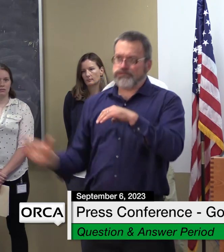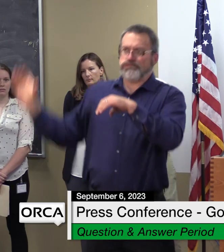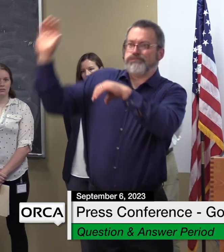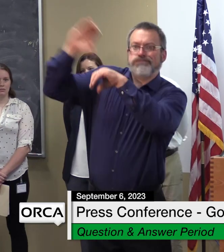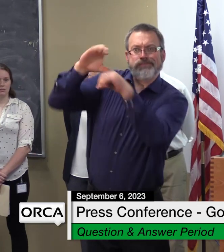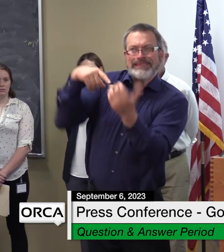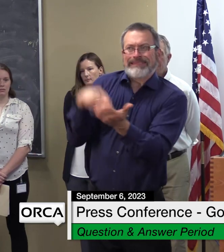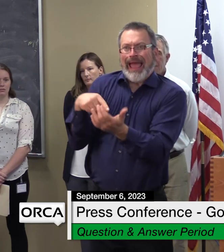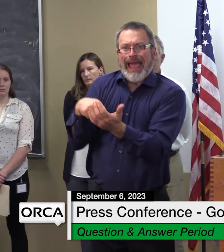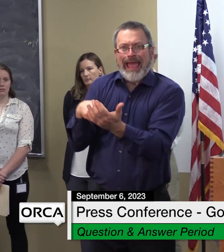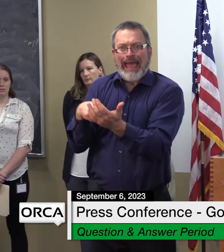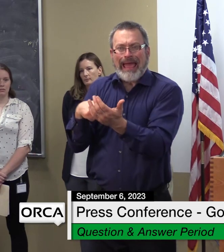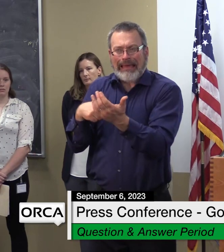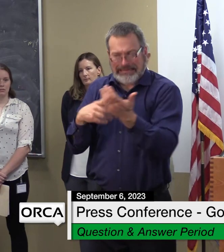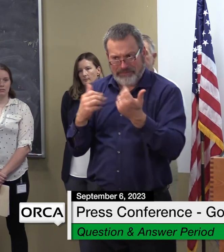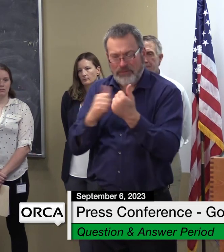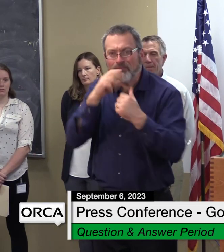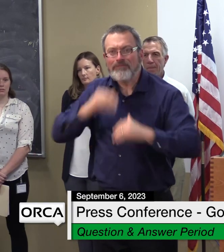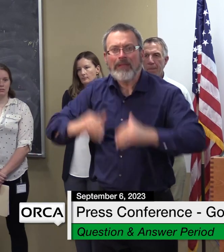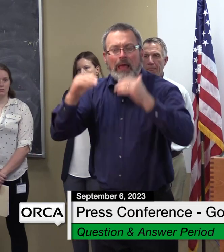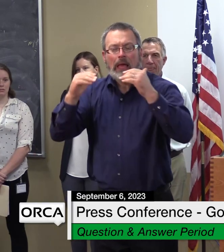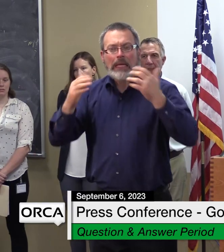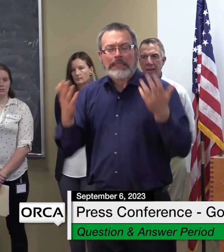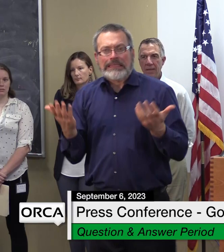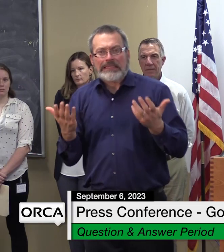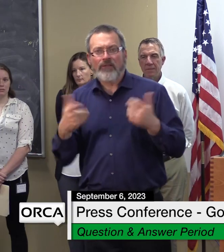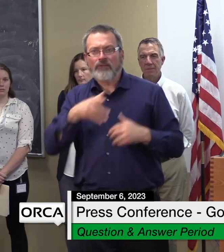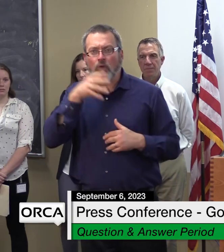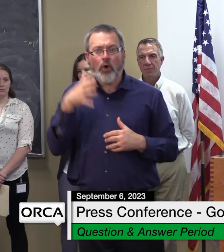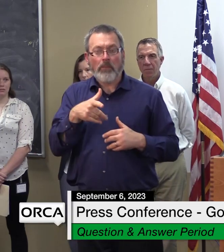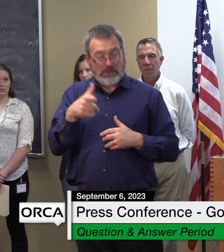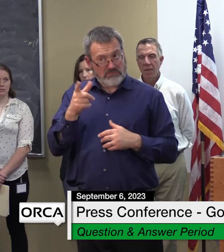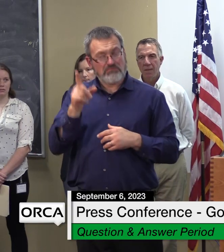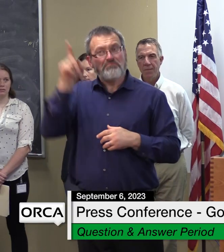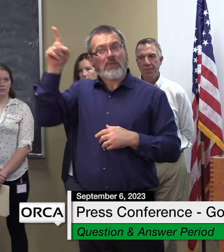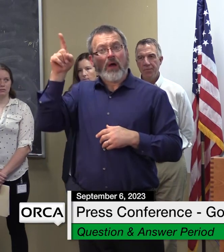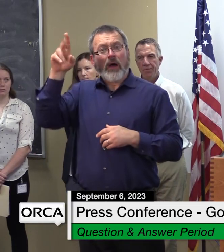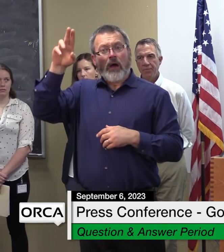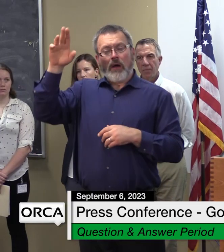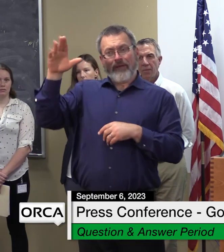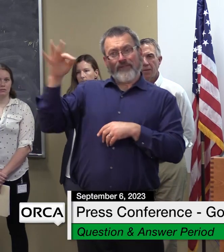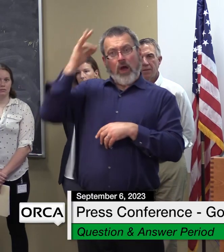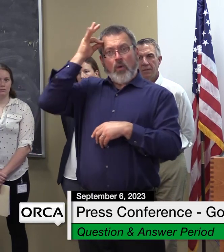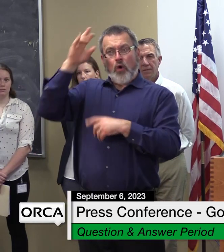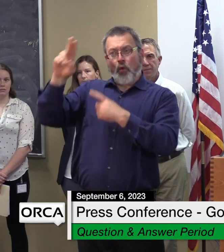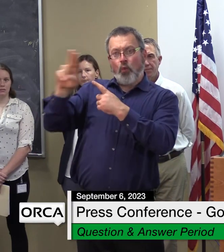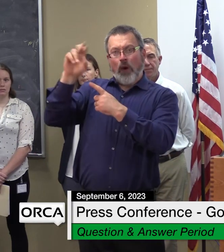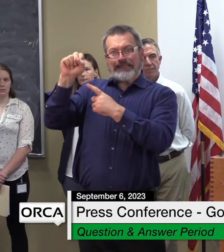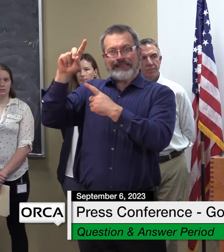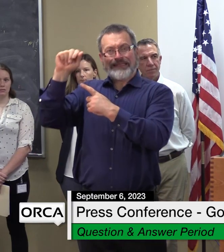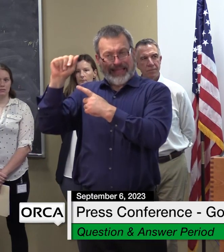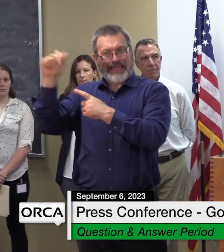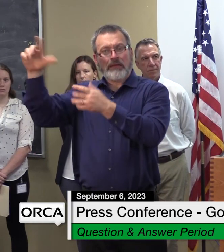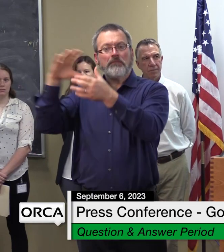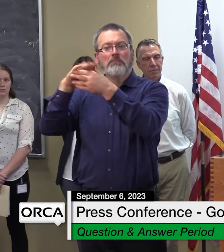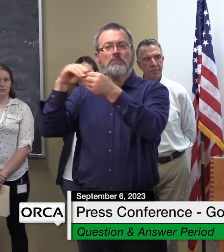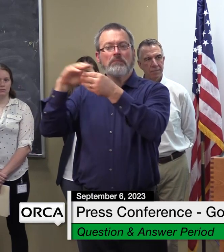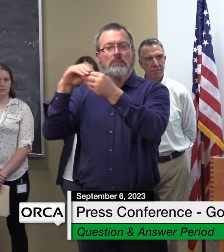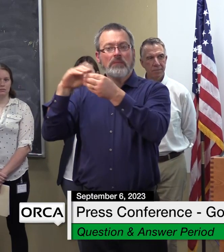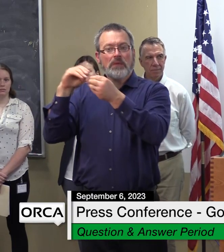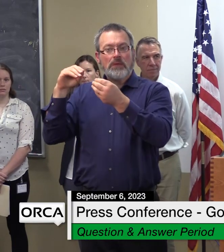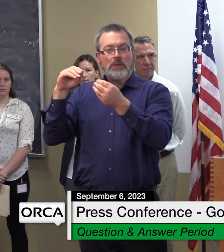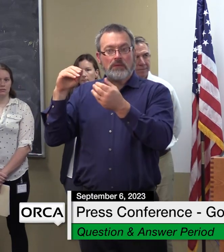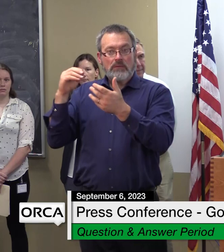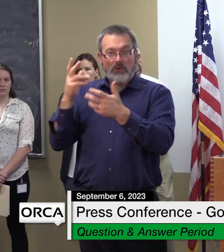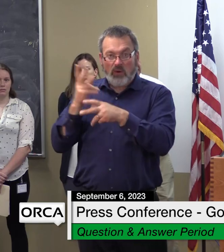that, to what extent does this USDA announcement yesterday really alleviate the issues that they're going to be facing in the